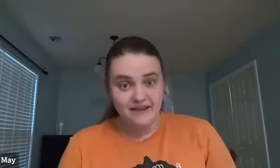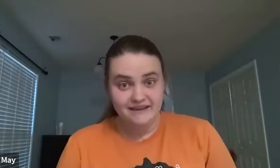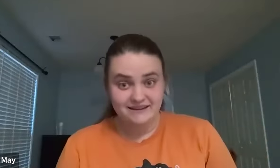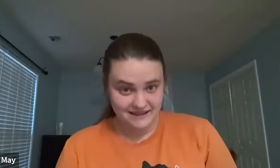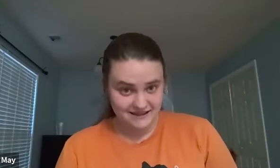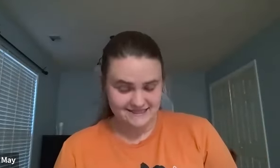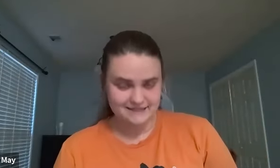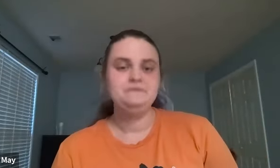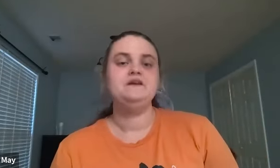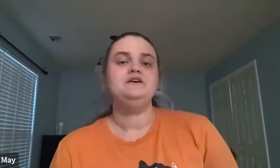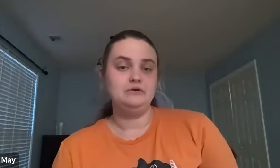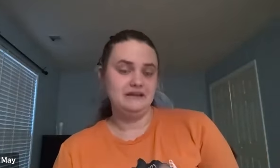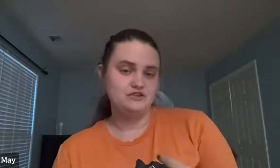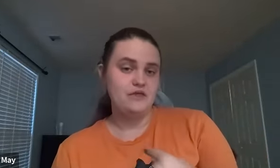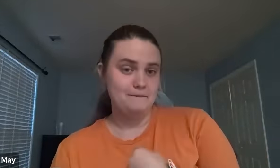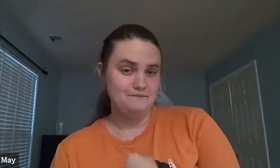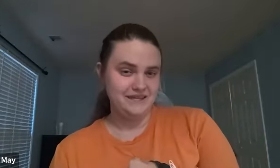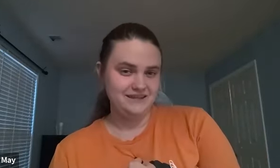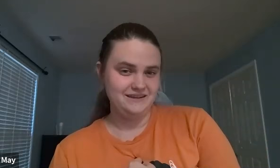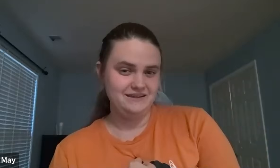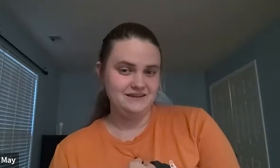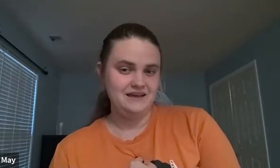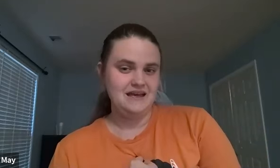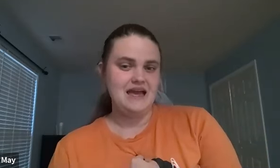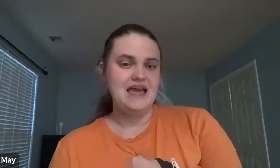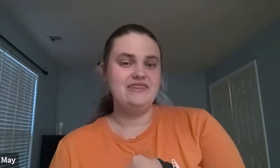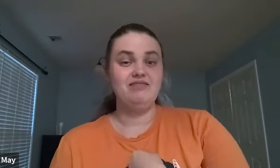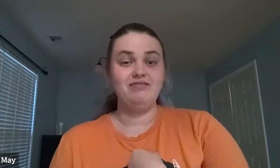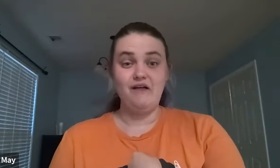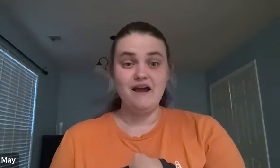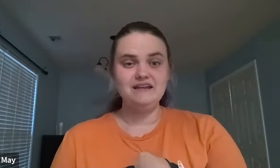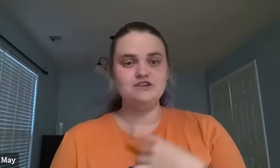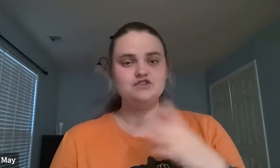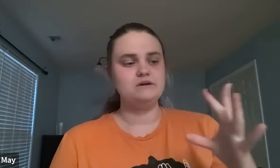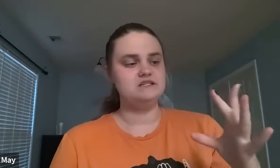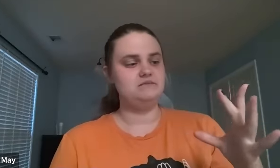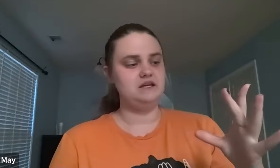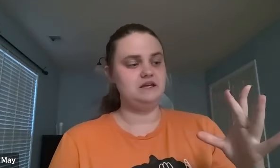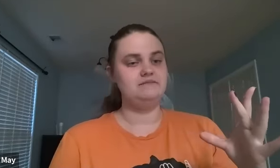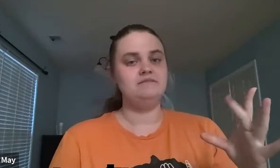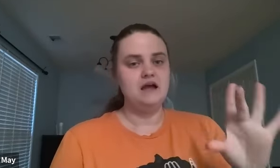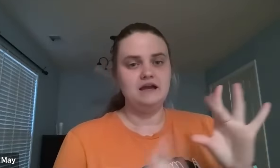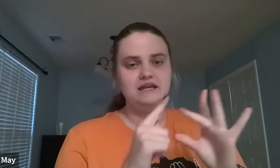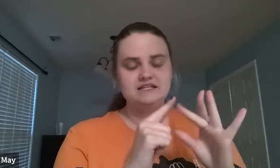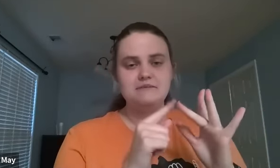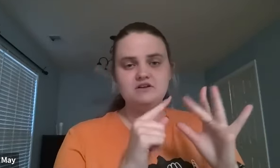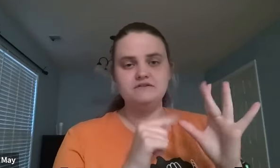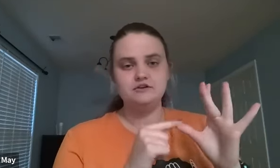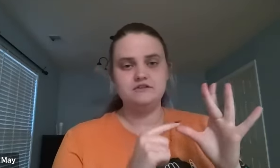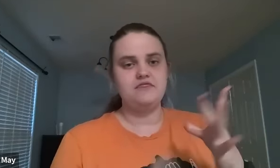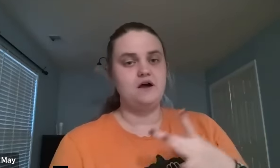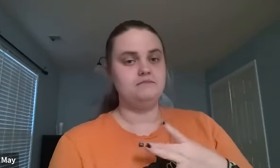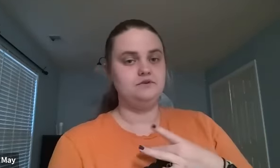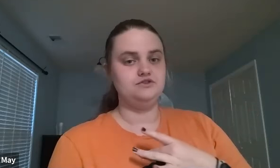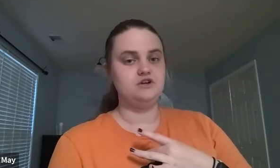like candy, you'll again do that me. And then like is going to be, again, it's that middle finger and that thumb. You'll start